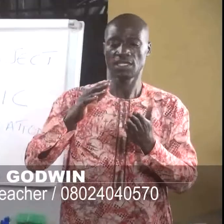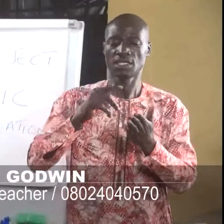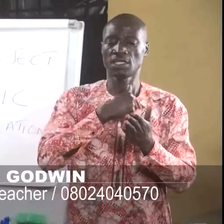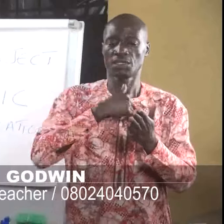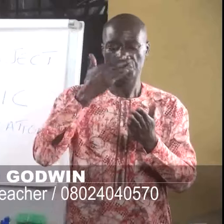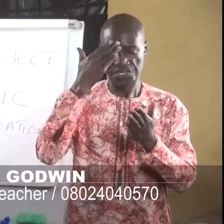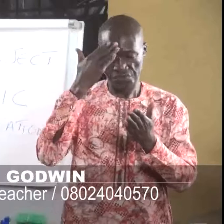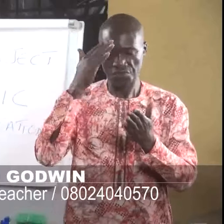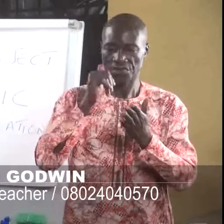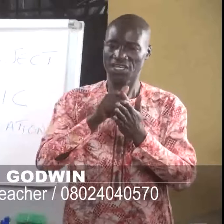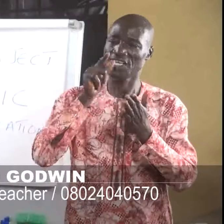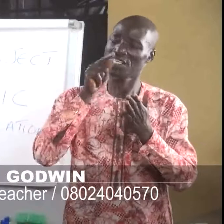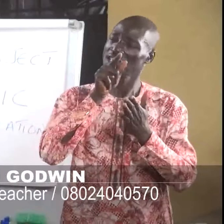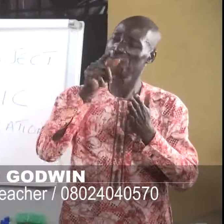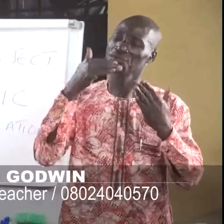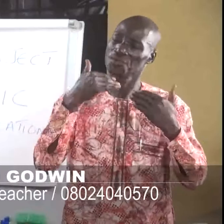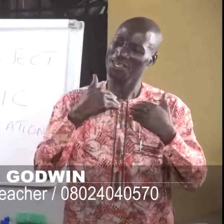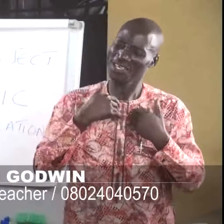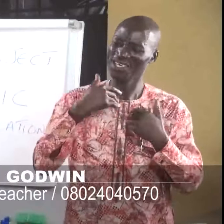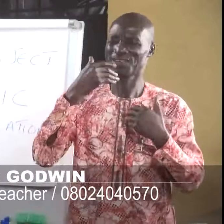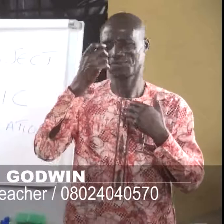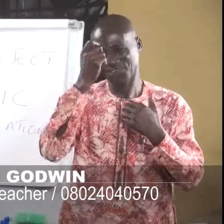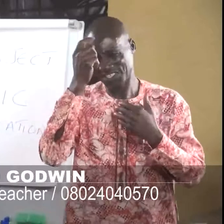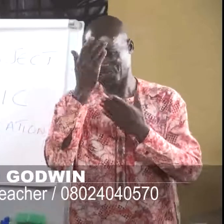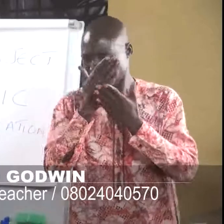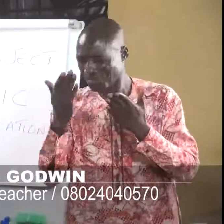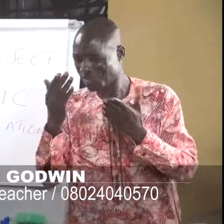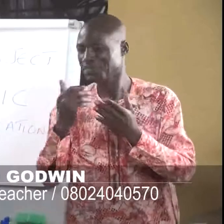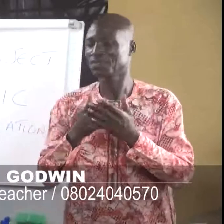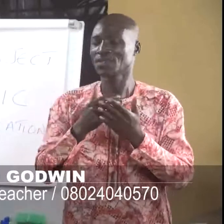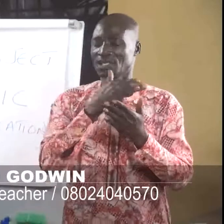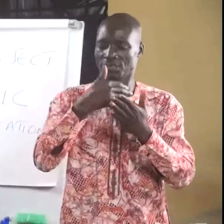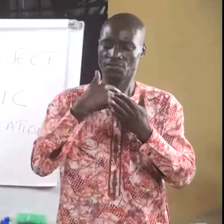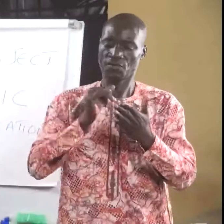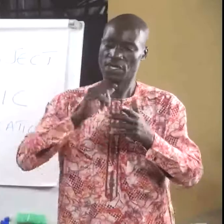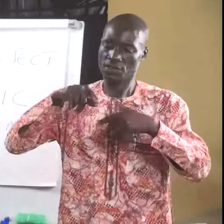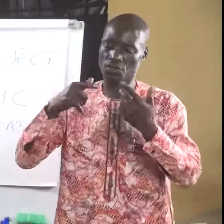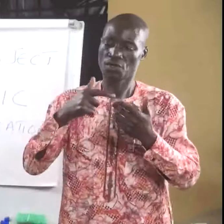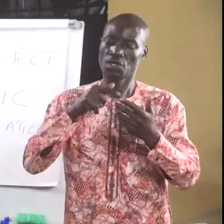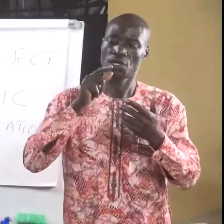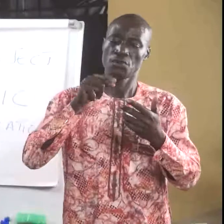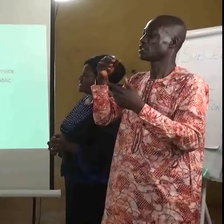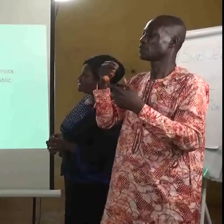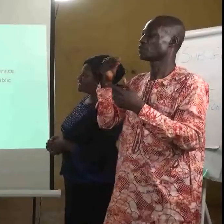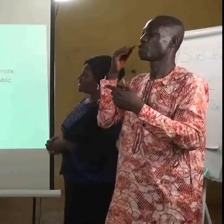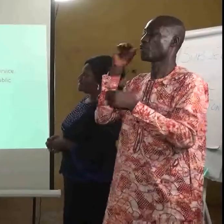you've understood. Now, before I go, I'm leaving you with an assignment. And the